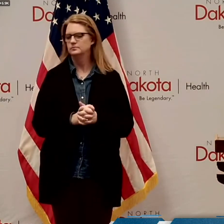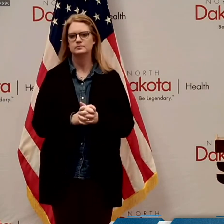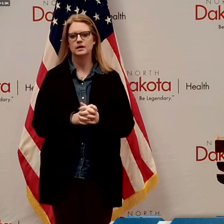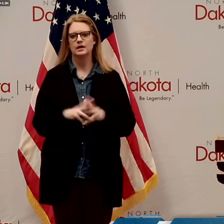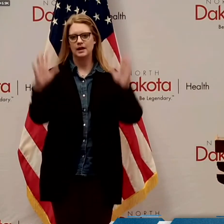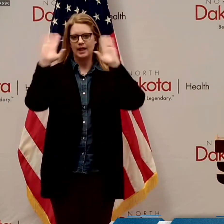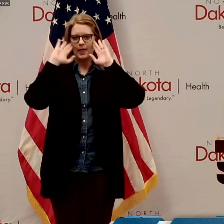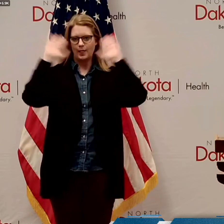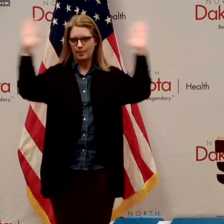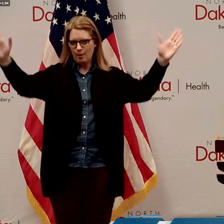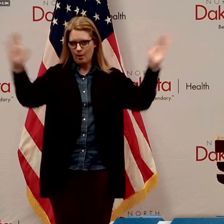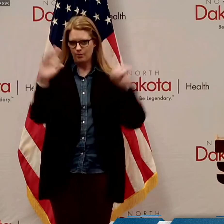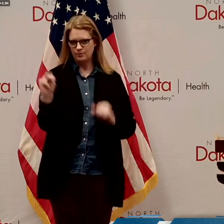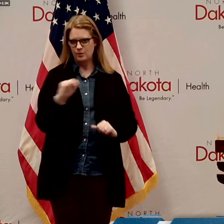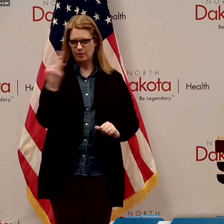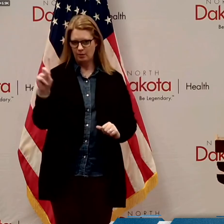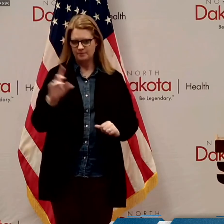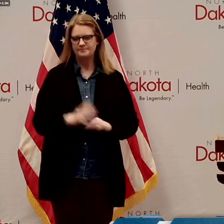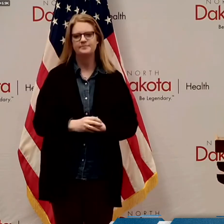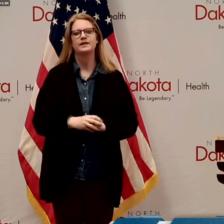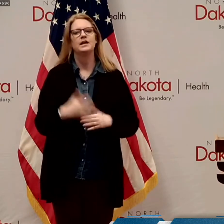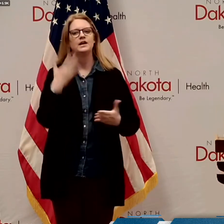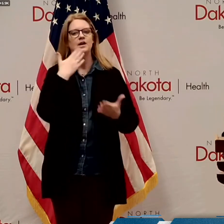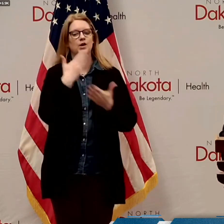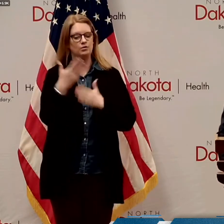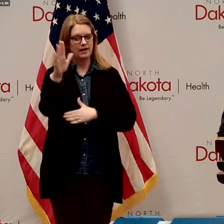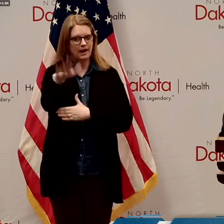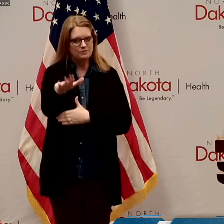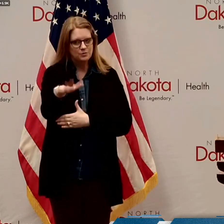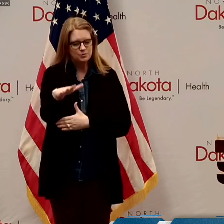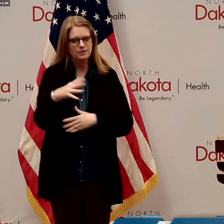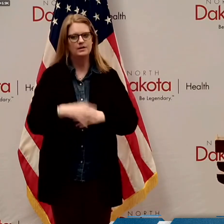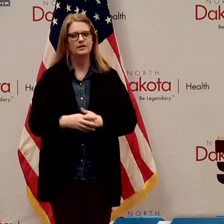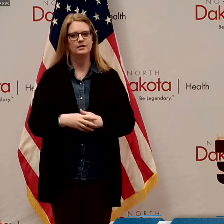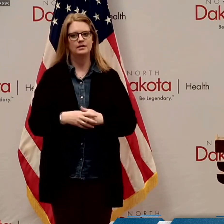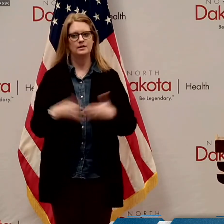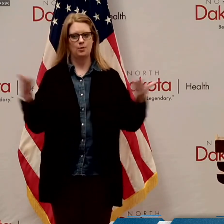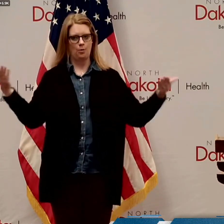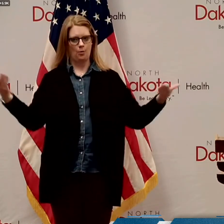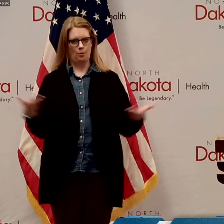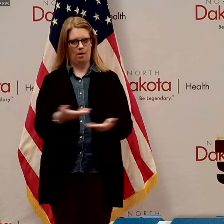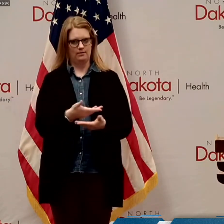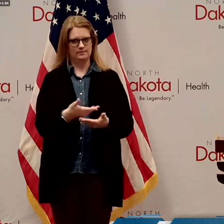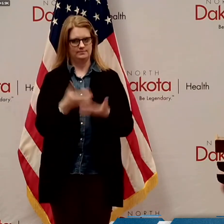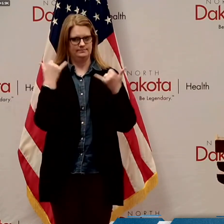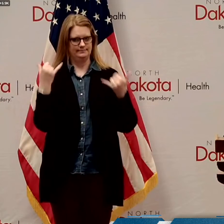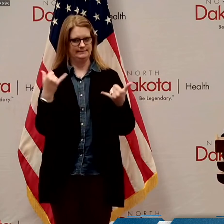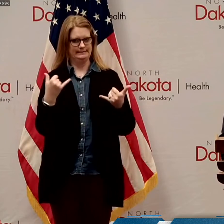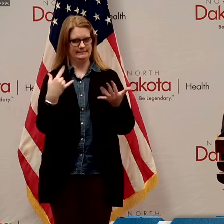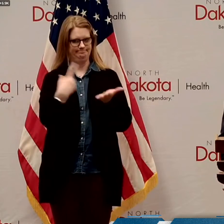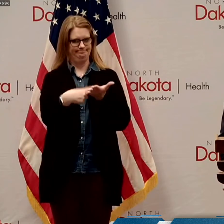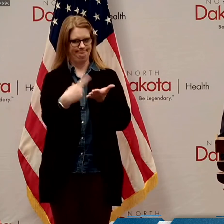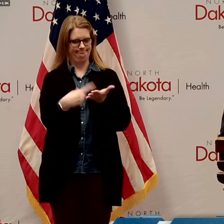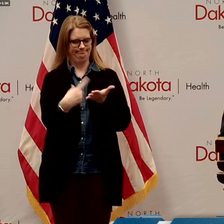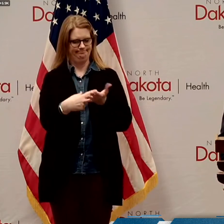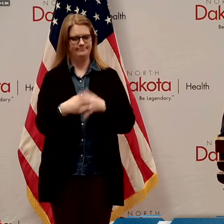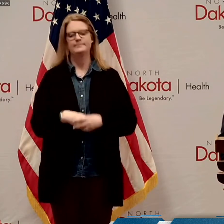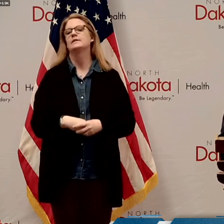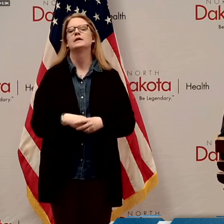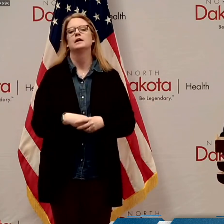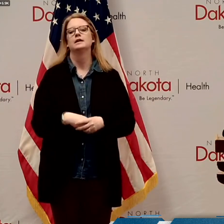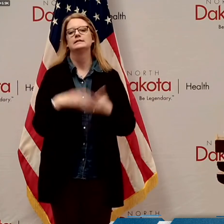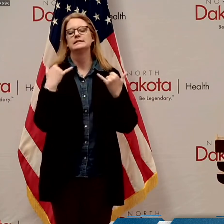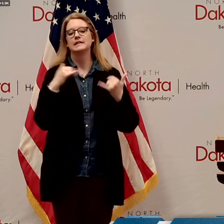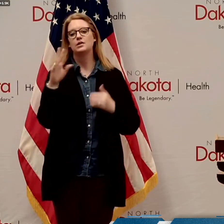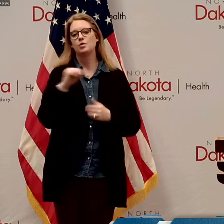Hello, North Dakota. Good afternoon, and welcome to today's press briefing. Today,